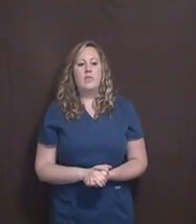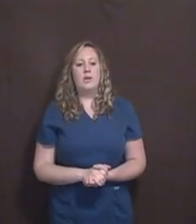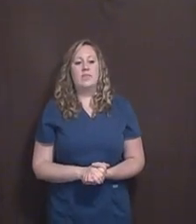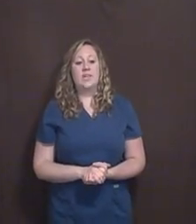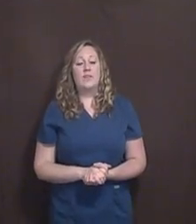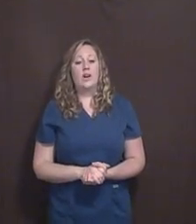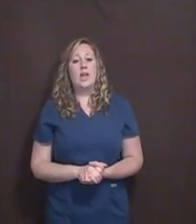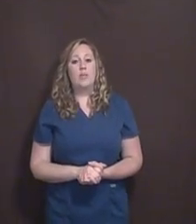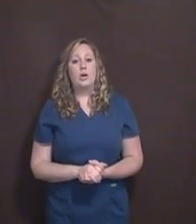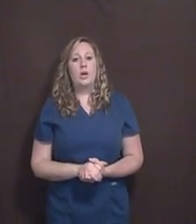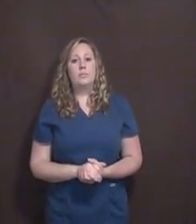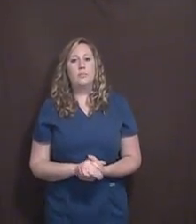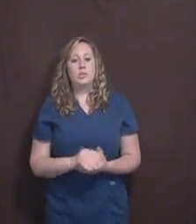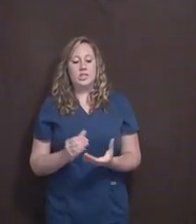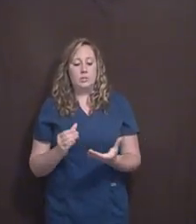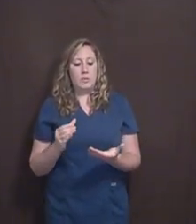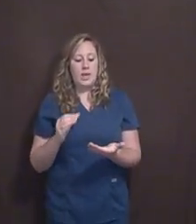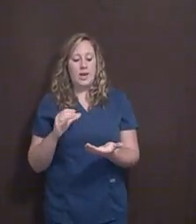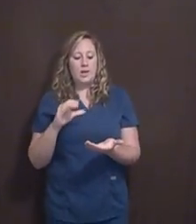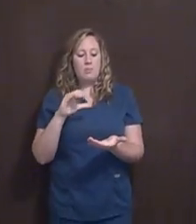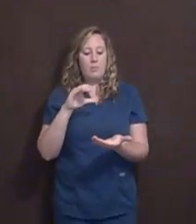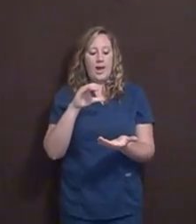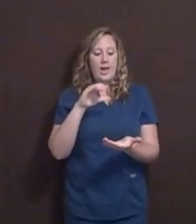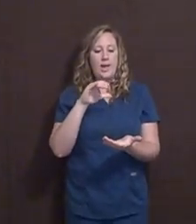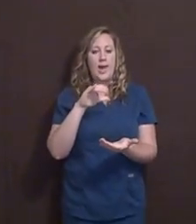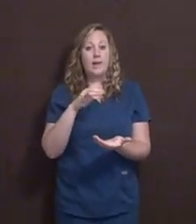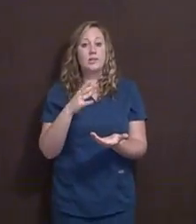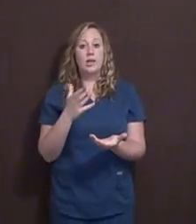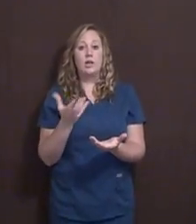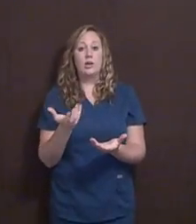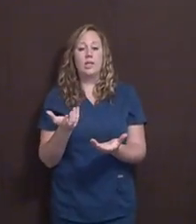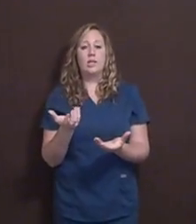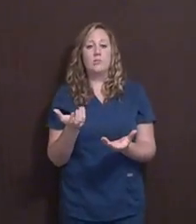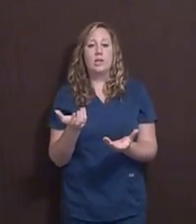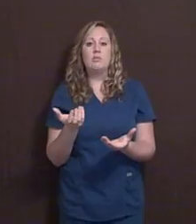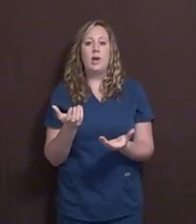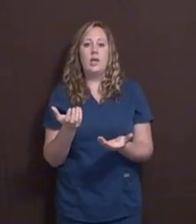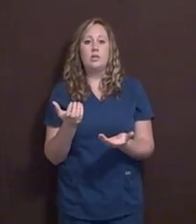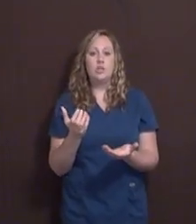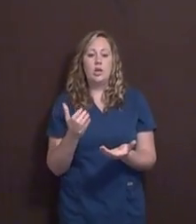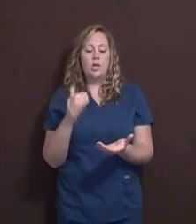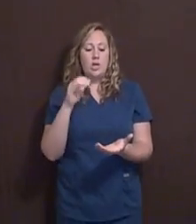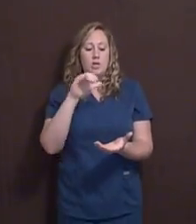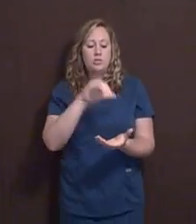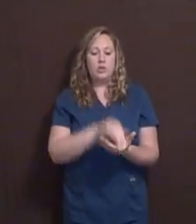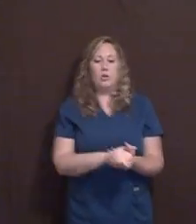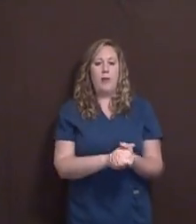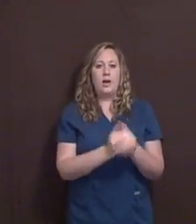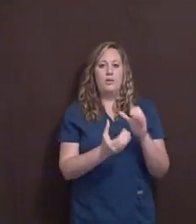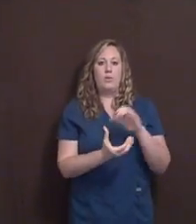Then we have the sign for hamburger, which is going to be made by acting like you're getting the meat ready to cook. So you're going to go back and